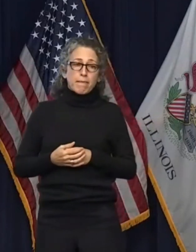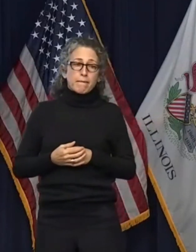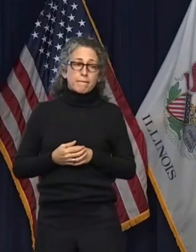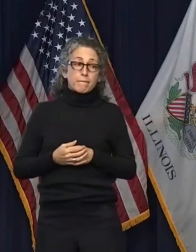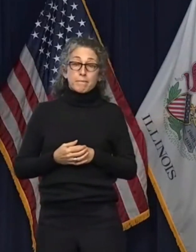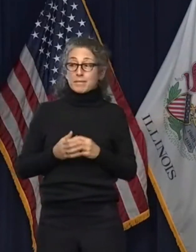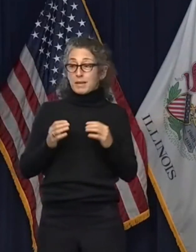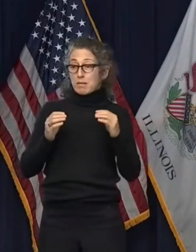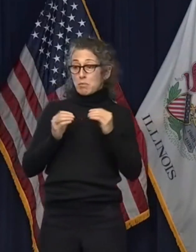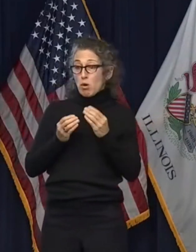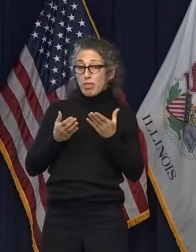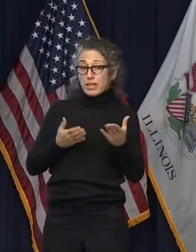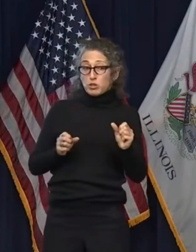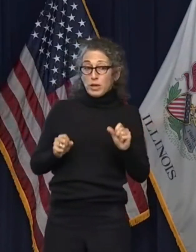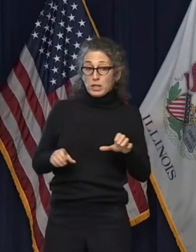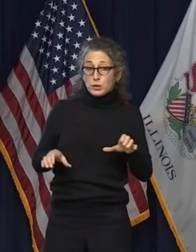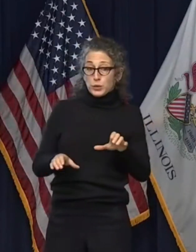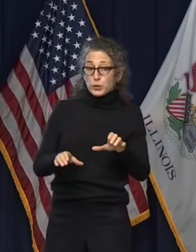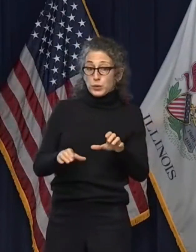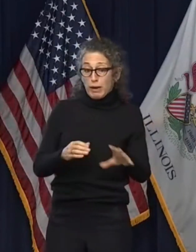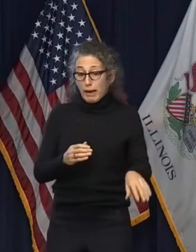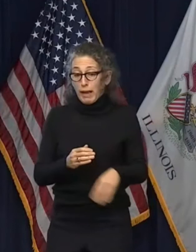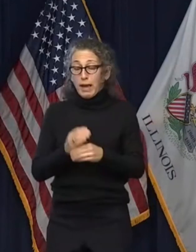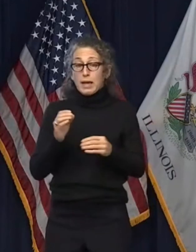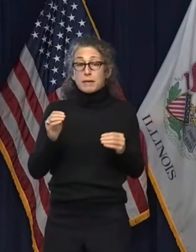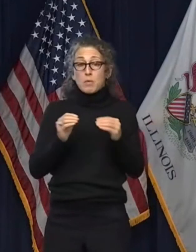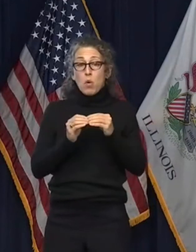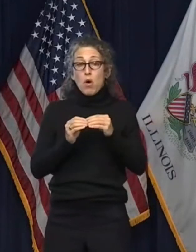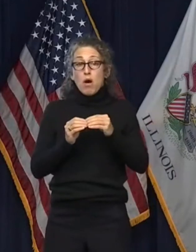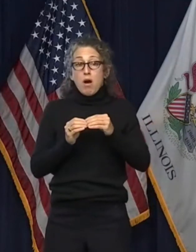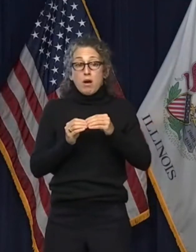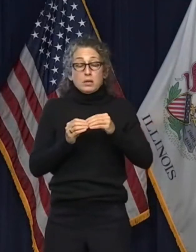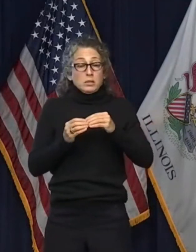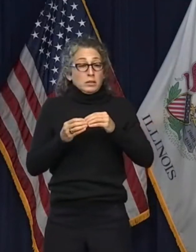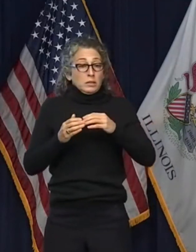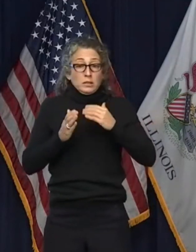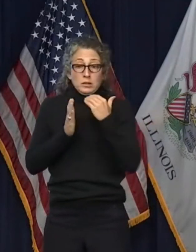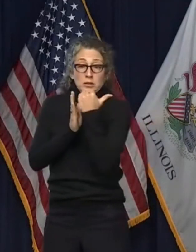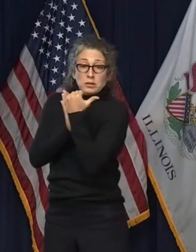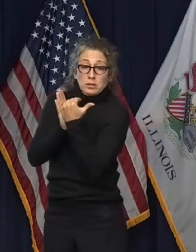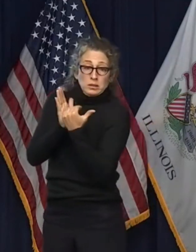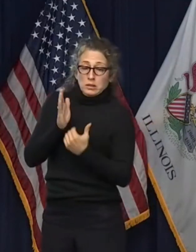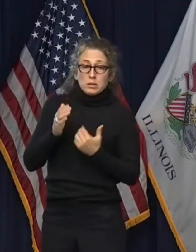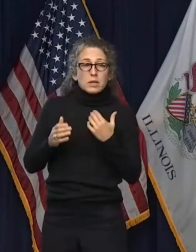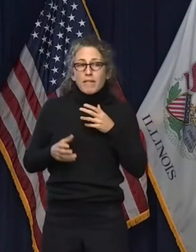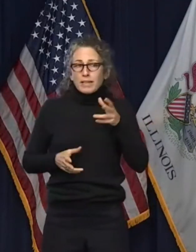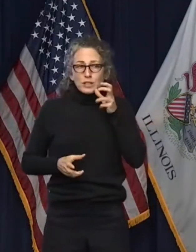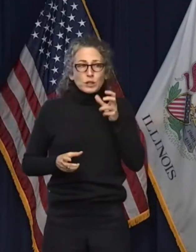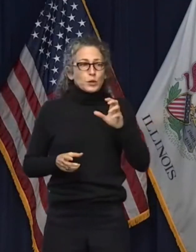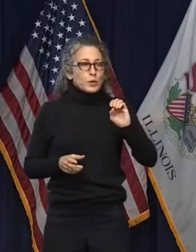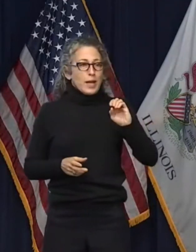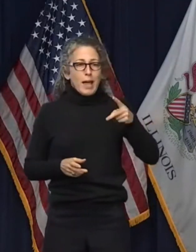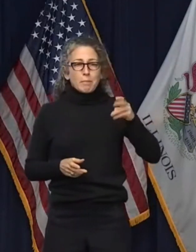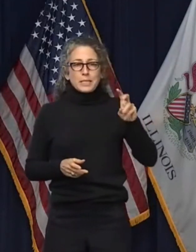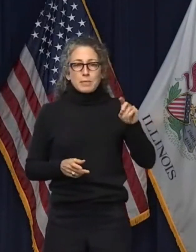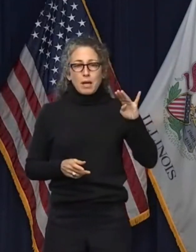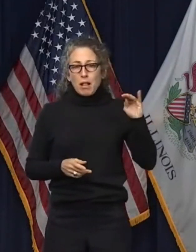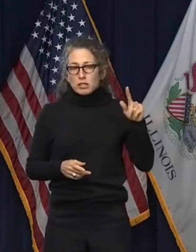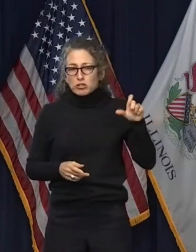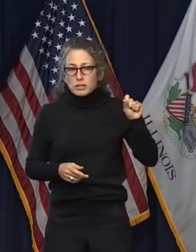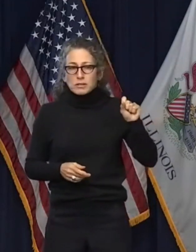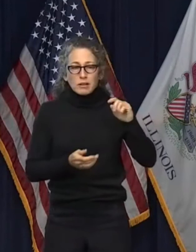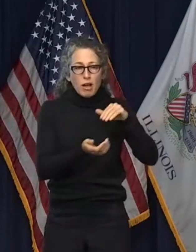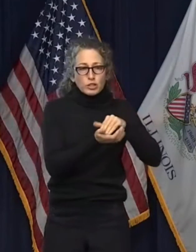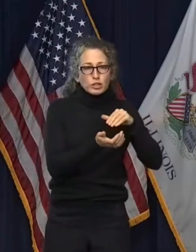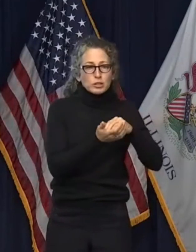Are there more things that could be done? Maybe. I'm open always to suggestions. I've listened to doctors and epidemiologists and scientists all